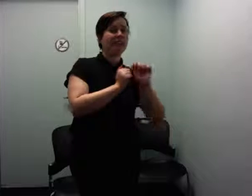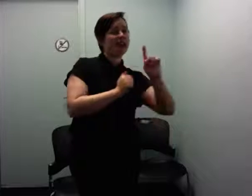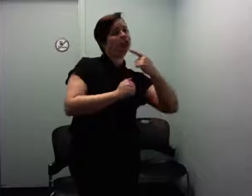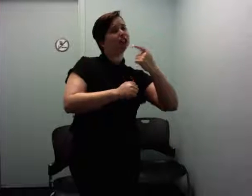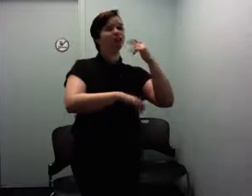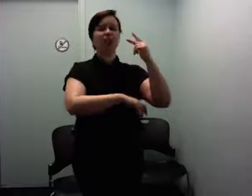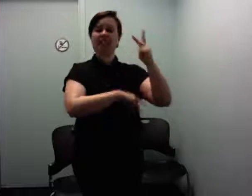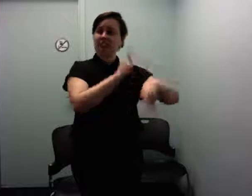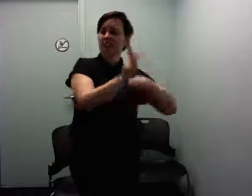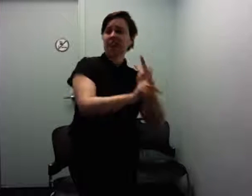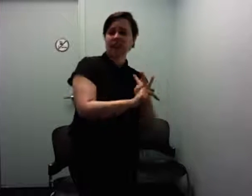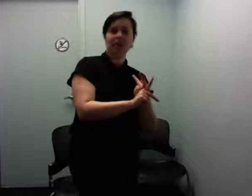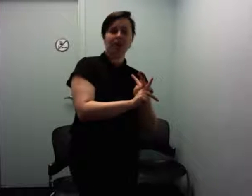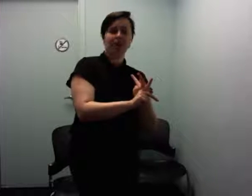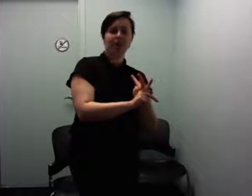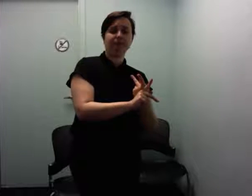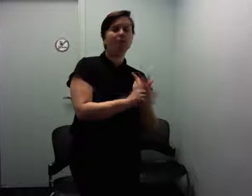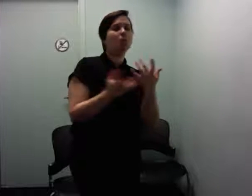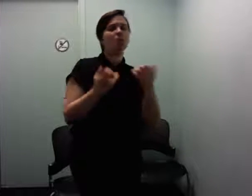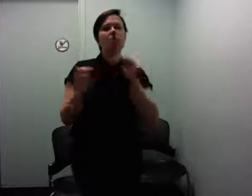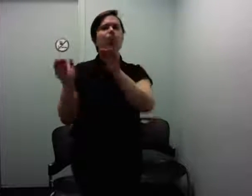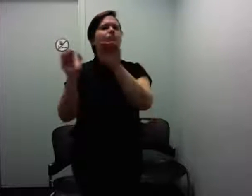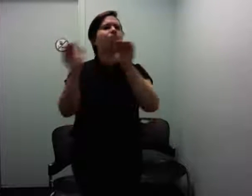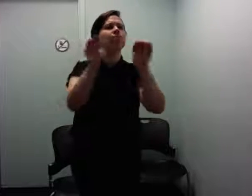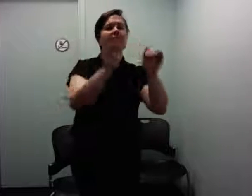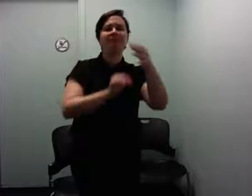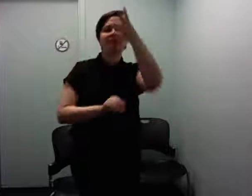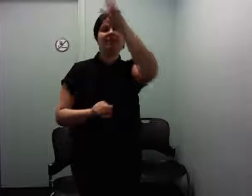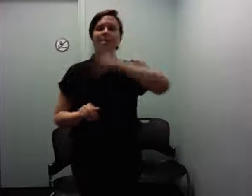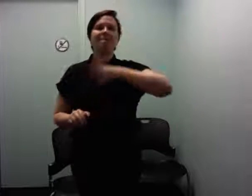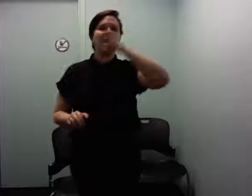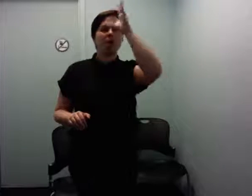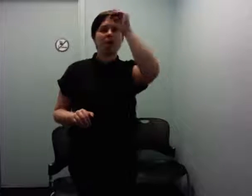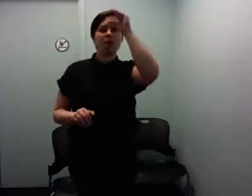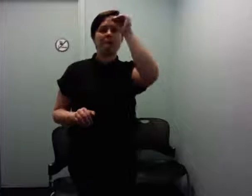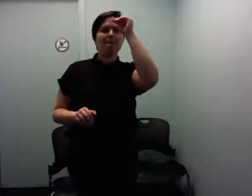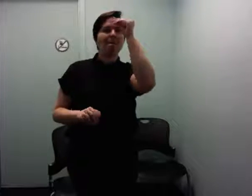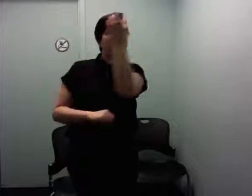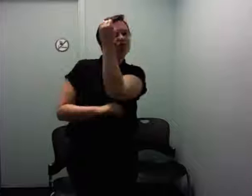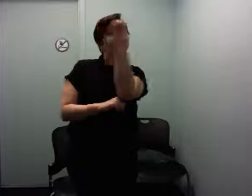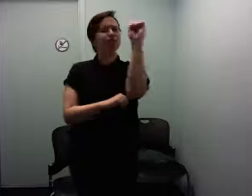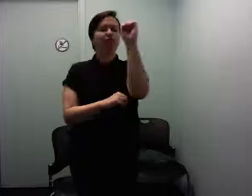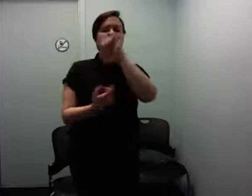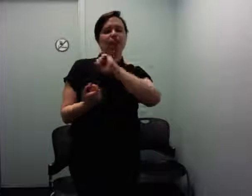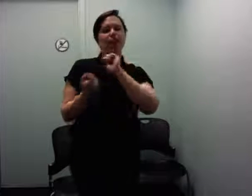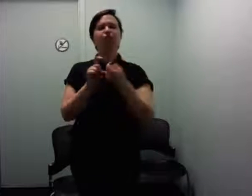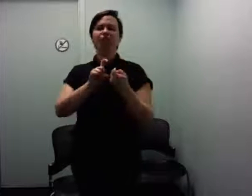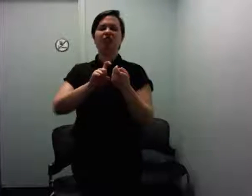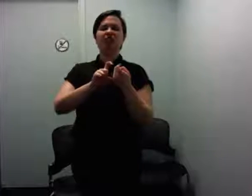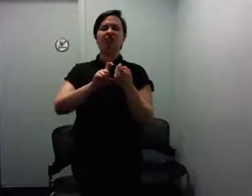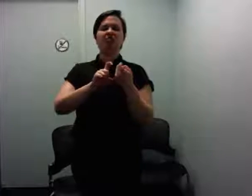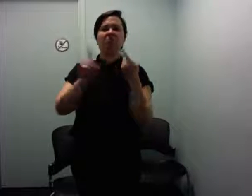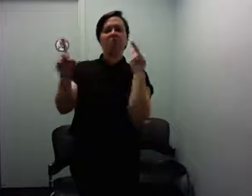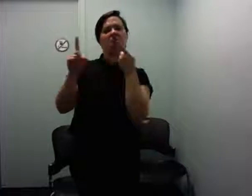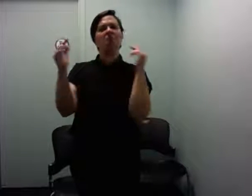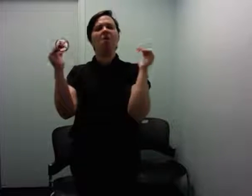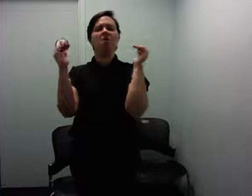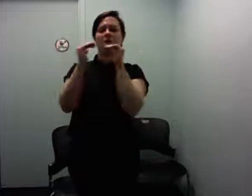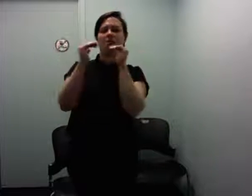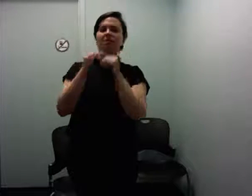men and boys as possible to be advocates for change. And we don't just want to talk about it. We want to try